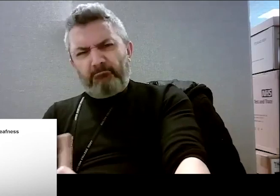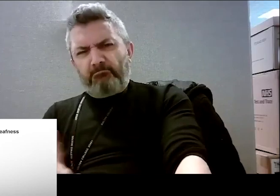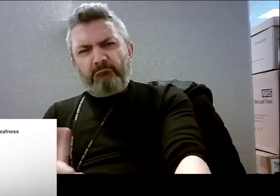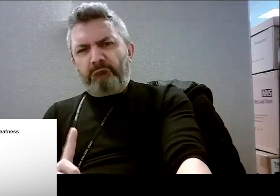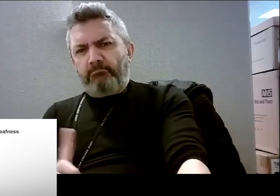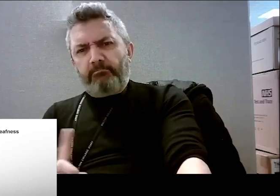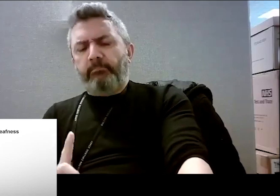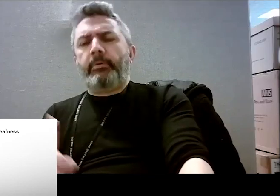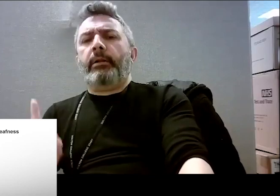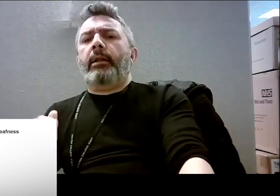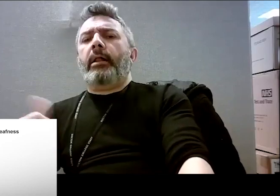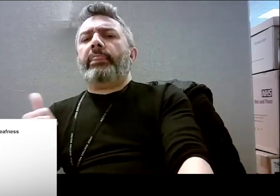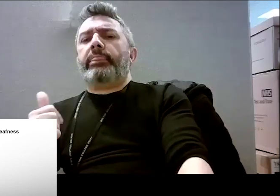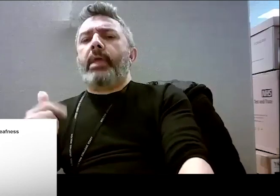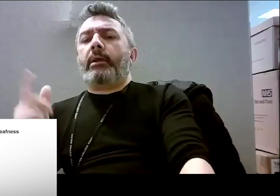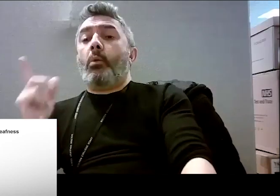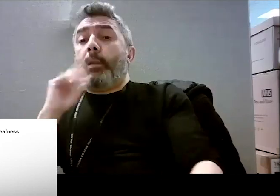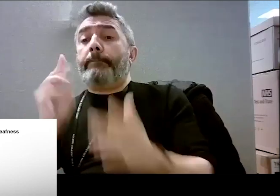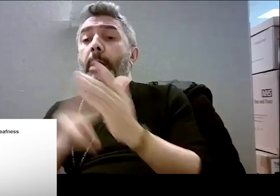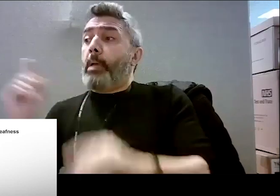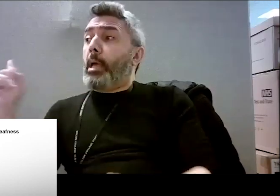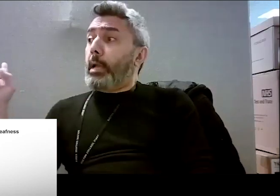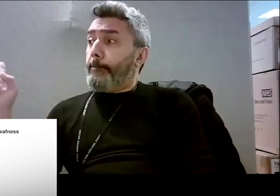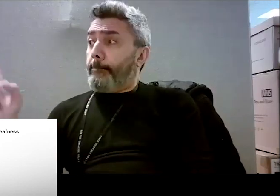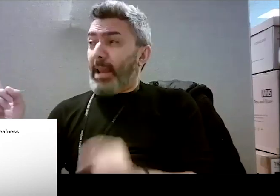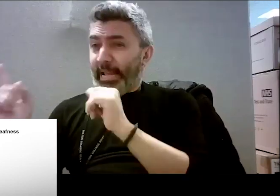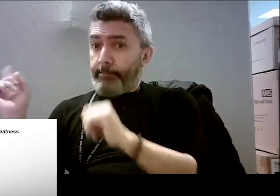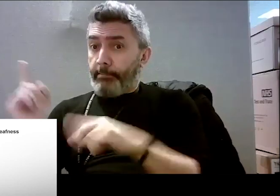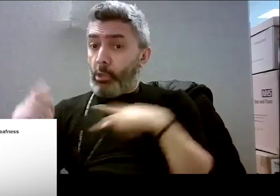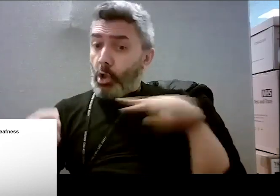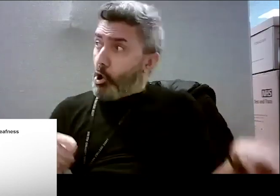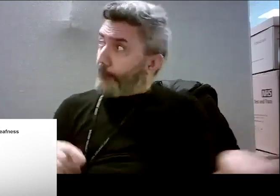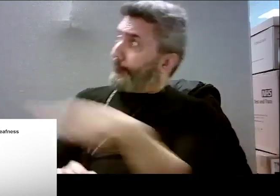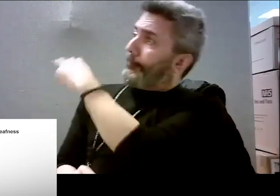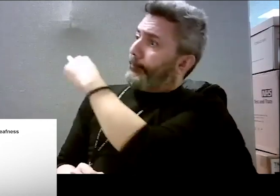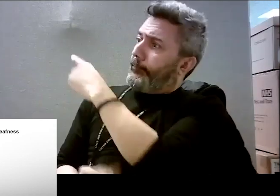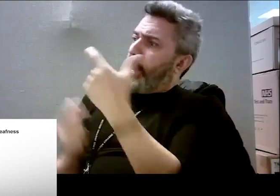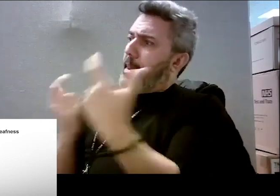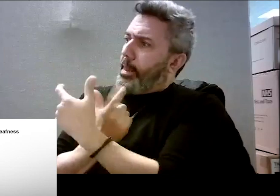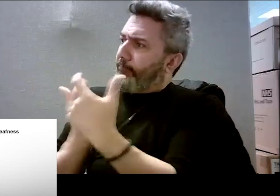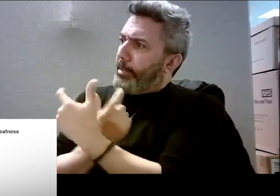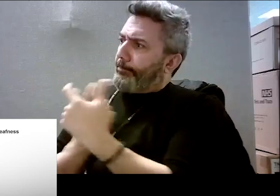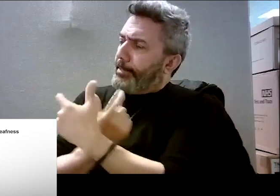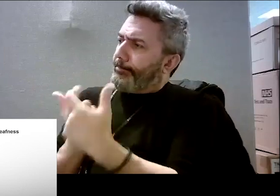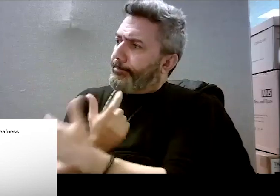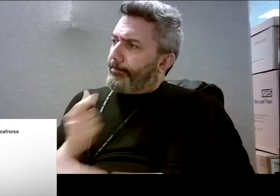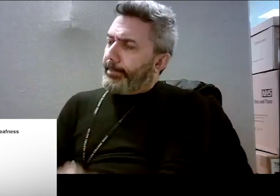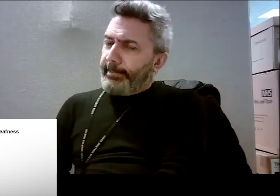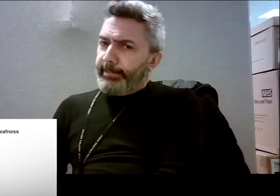playing with the cars. And then my mum came nearer. I turned around and started